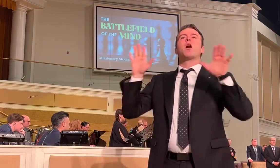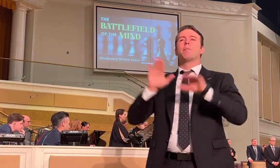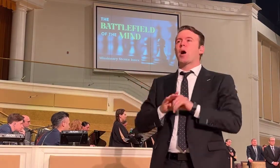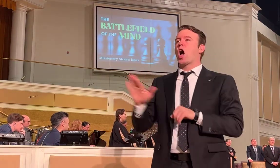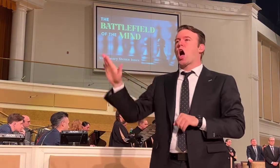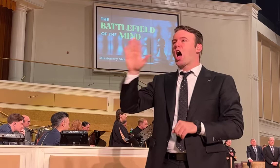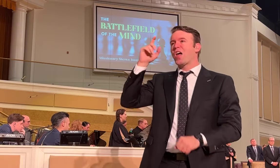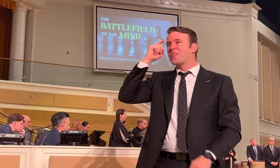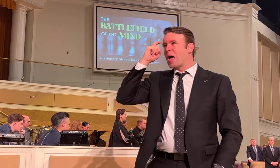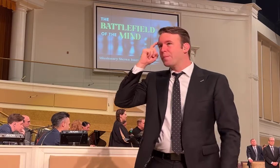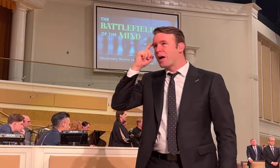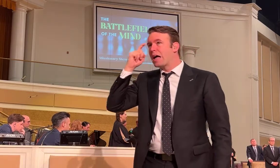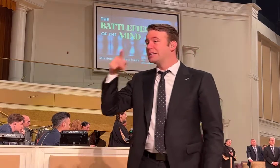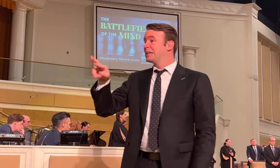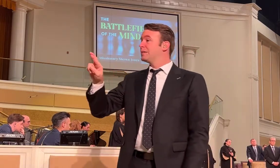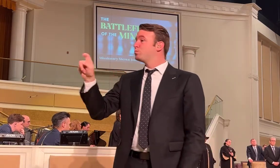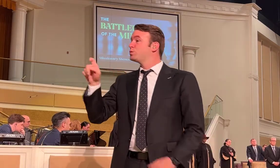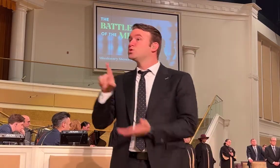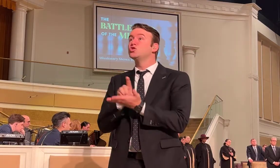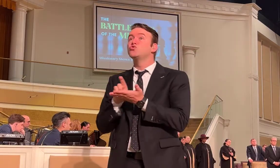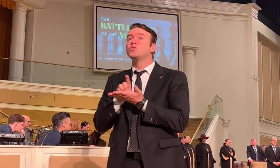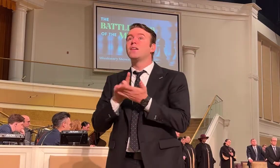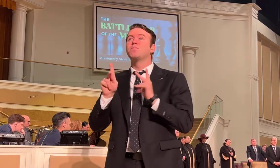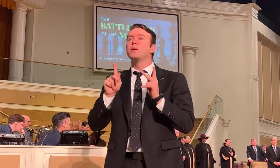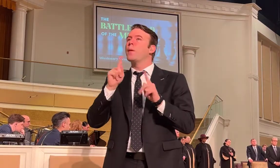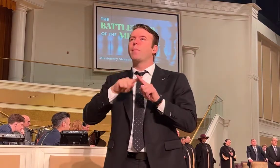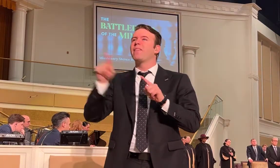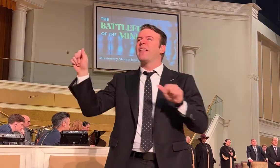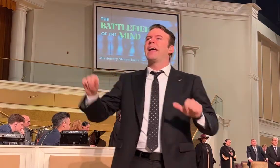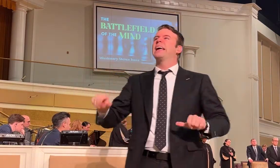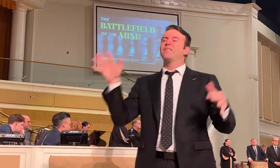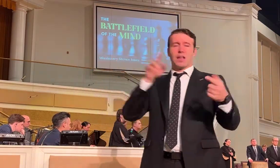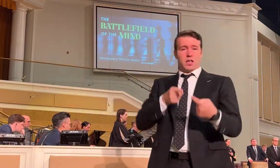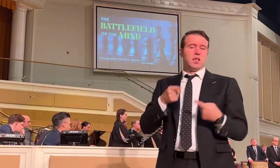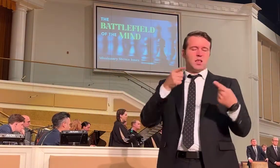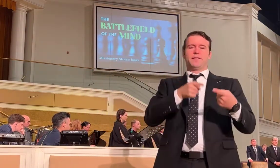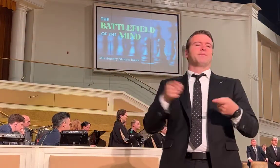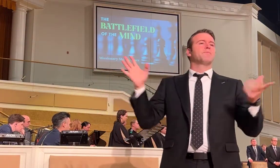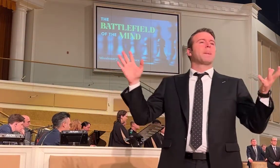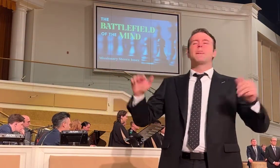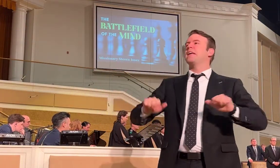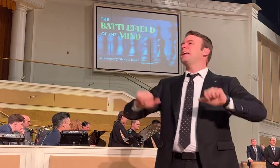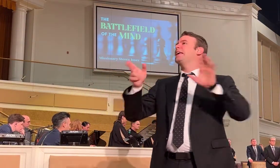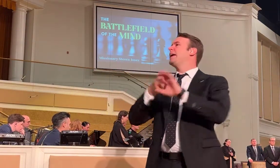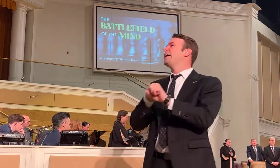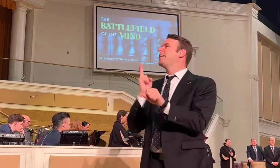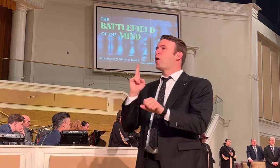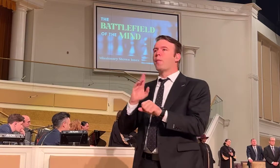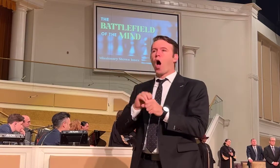mind. Prescriptive drugs for people who have given up the battle.